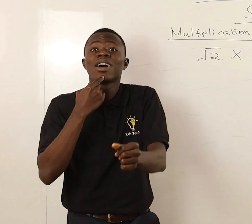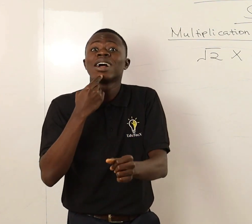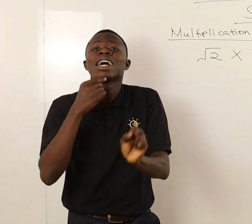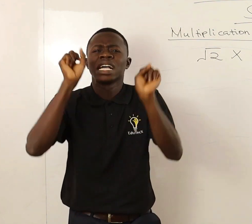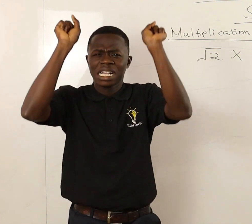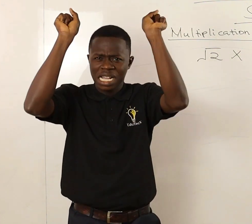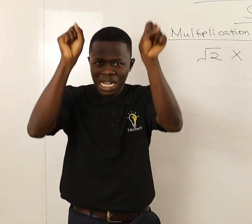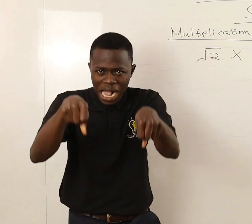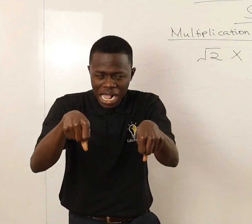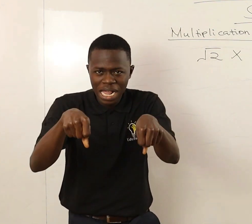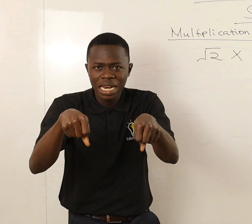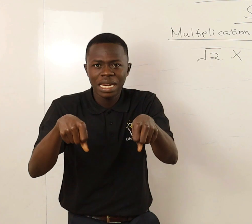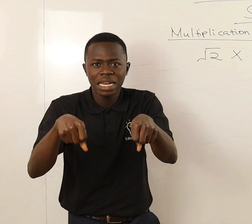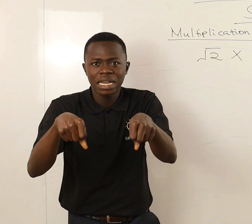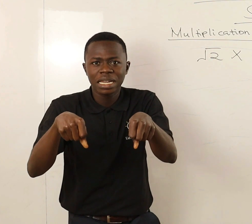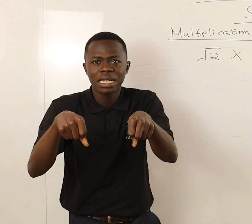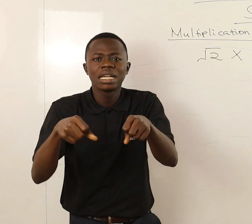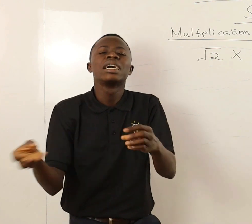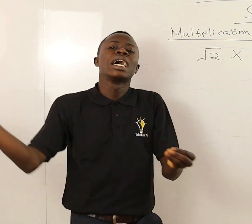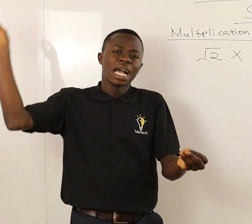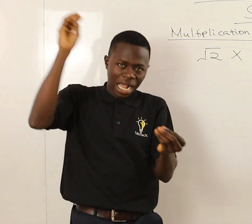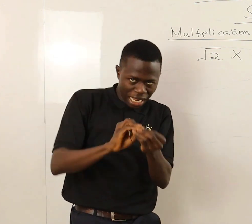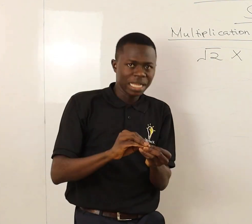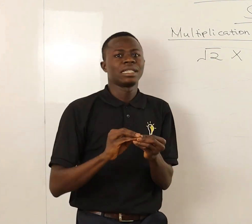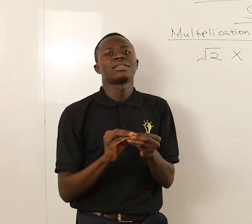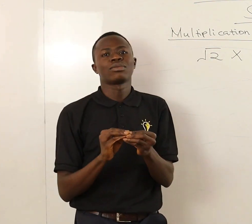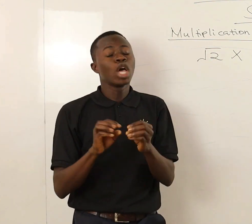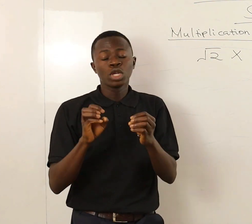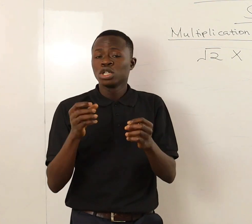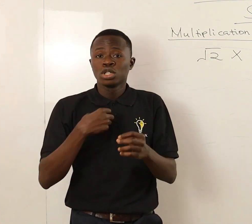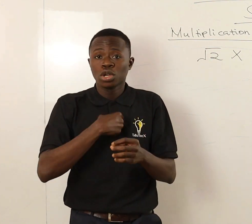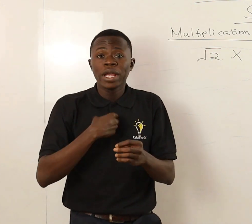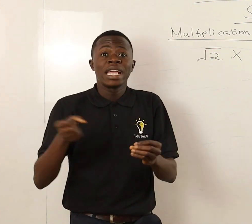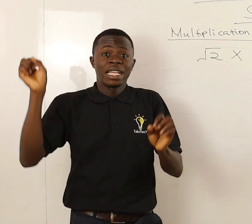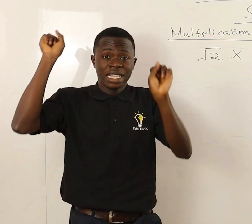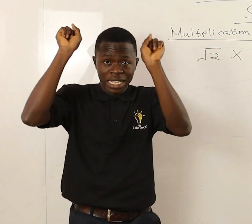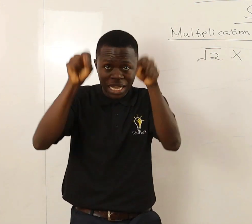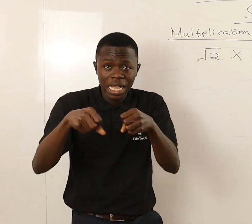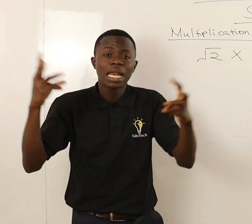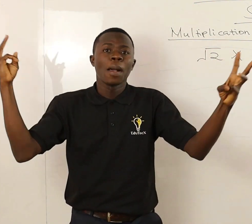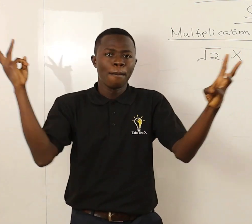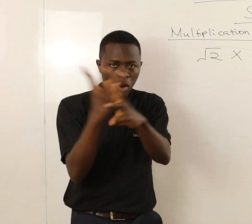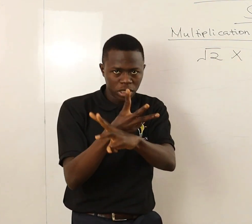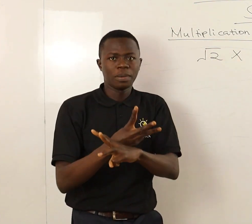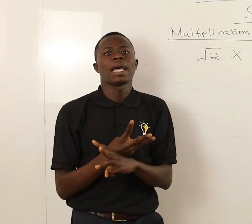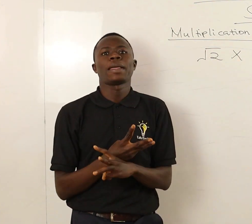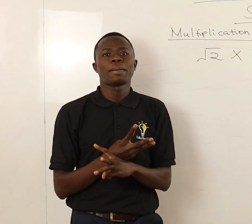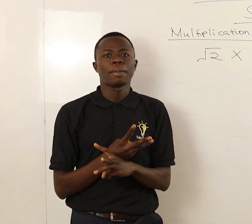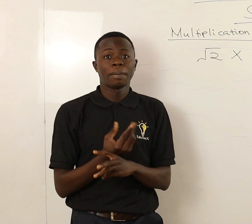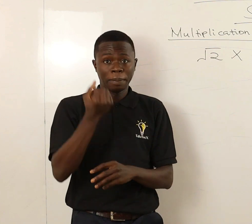in multiplication of sets, you can multiply them. So what would our answer be? So